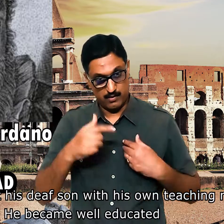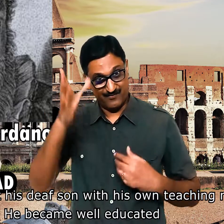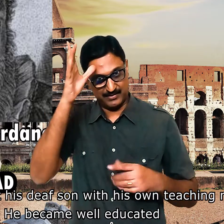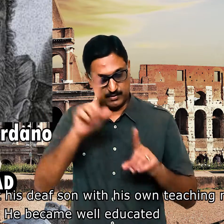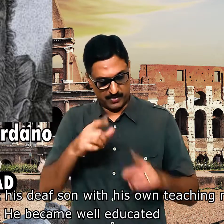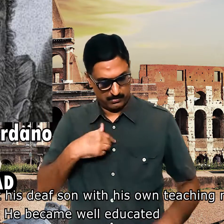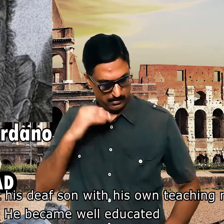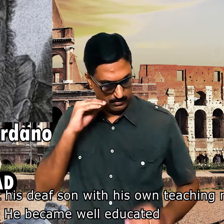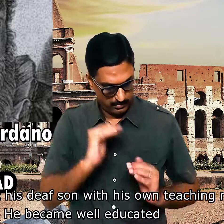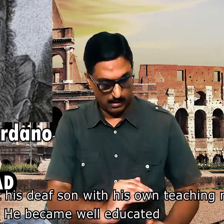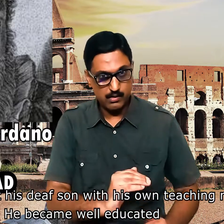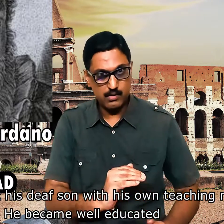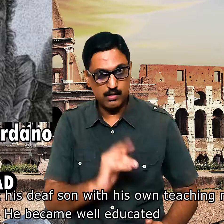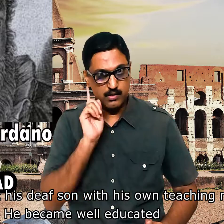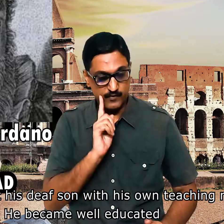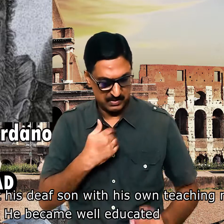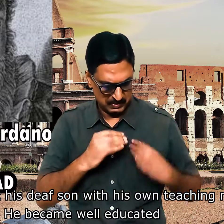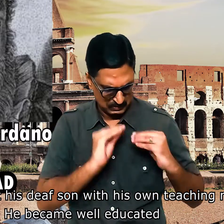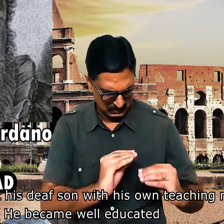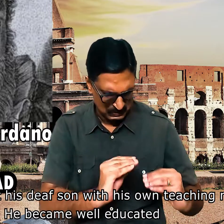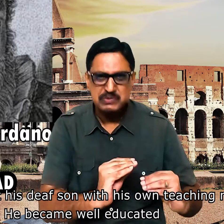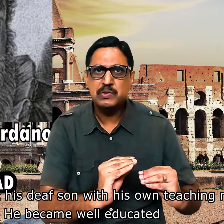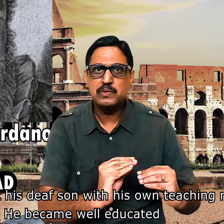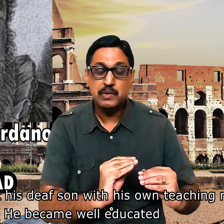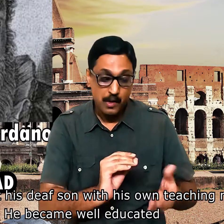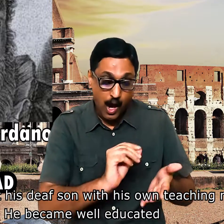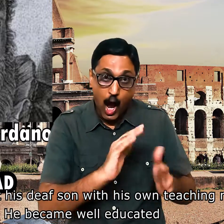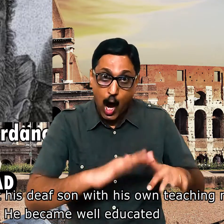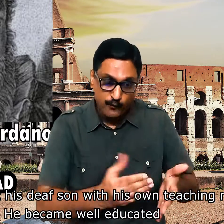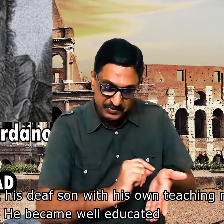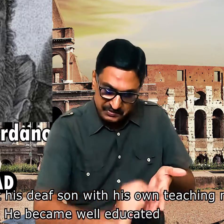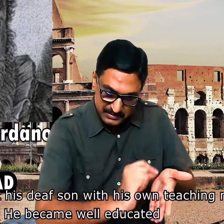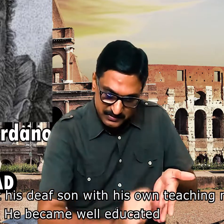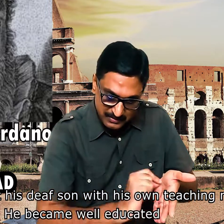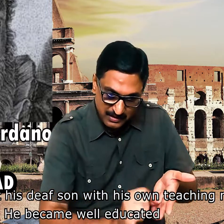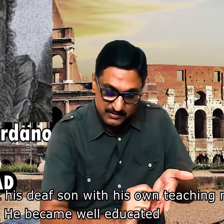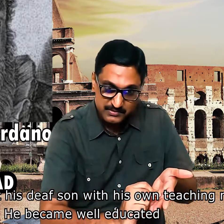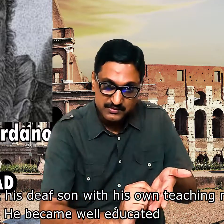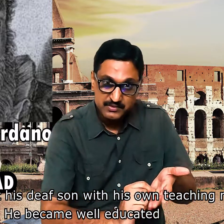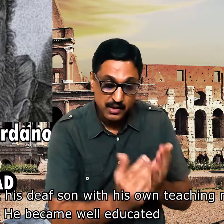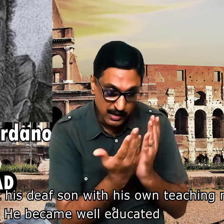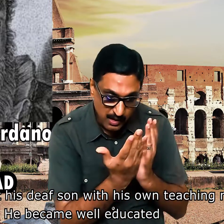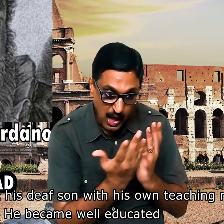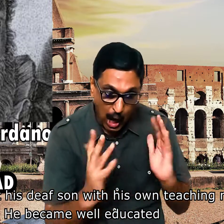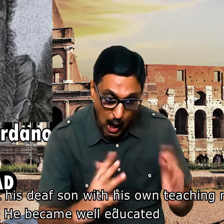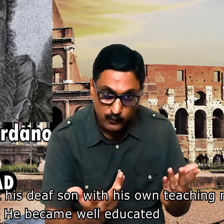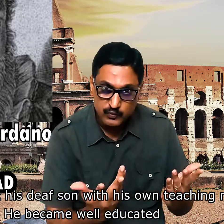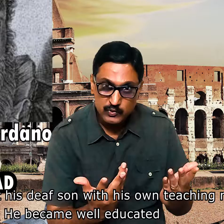Cardano taught his deaf son with his own teaching methods. He was successful and became well